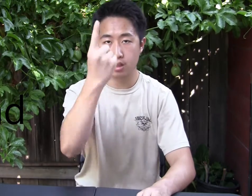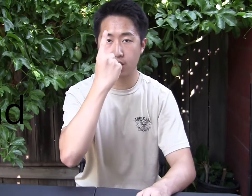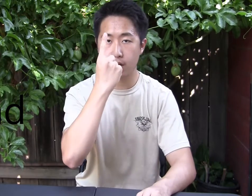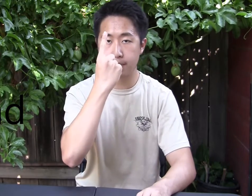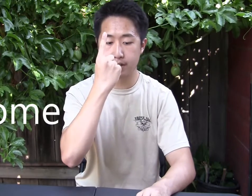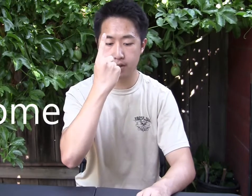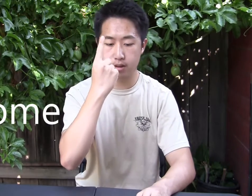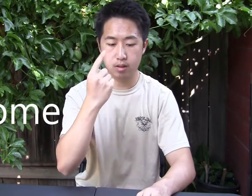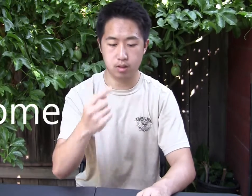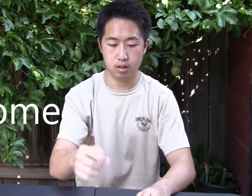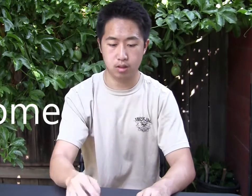Come.